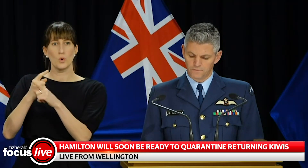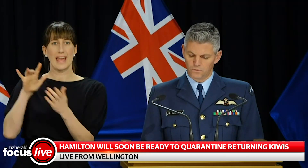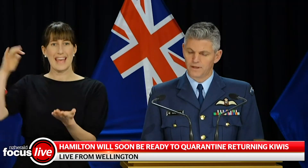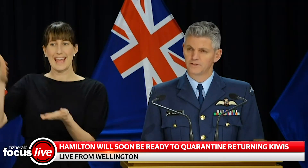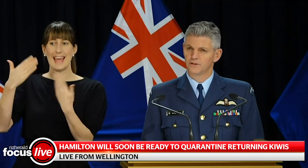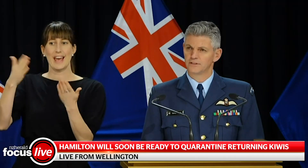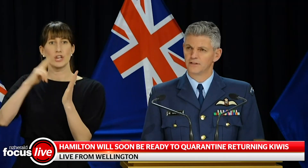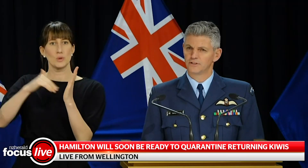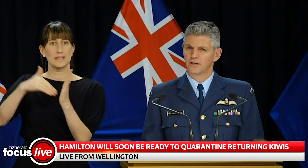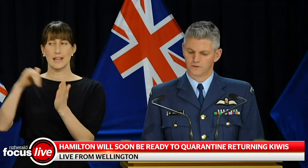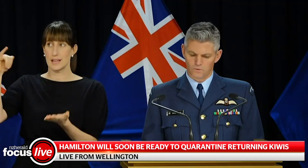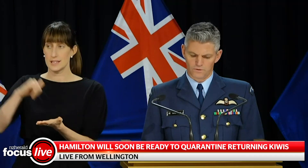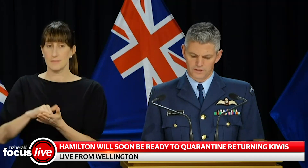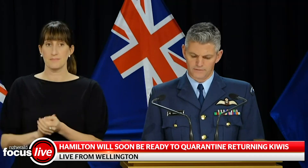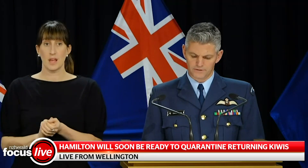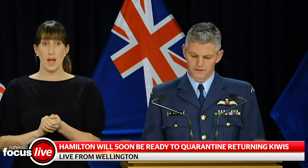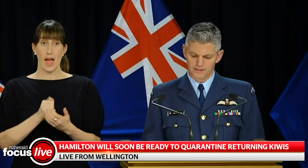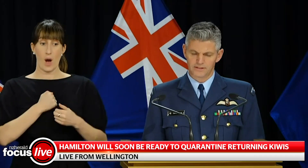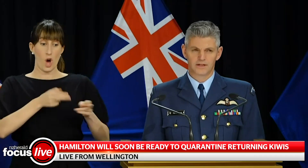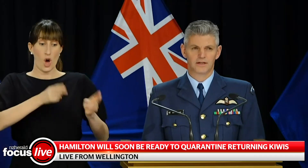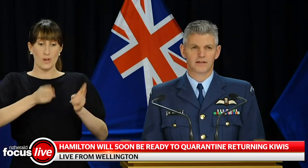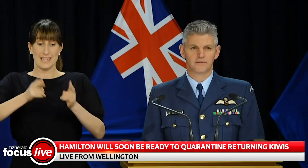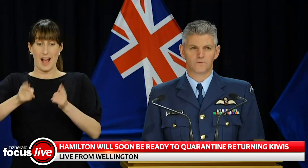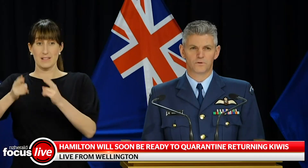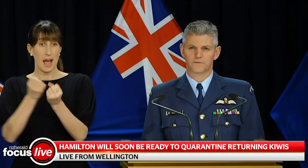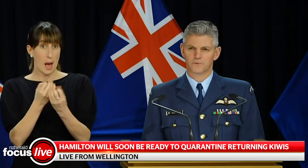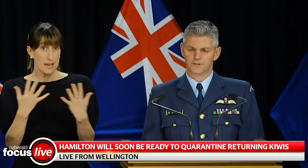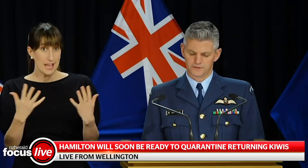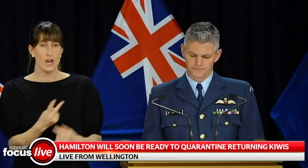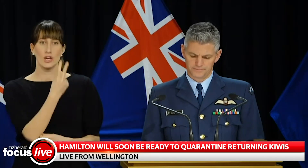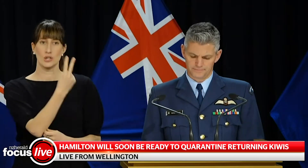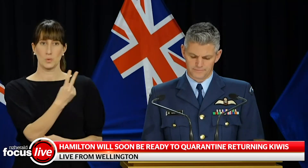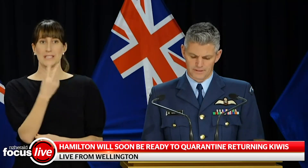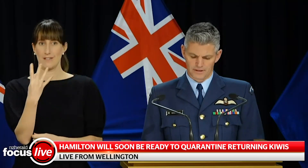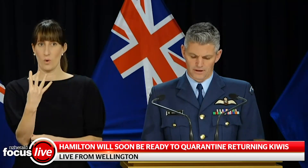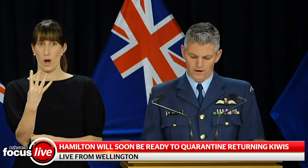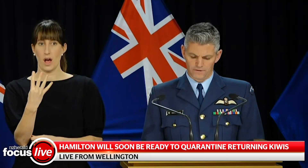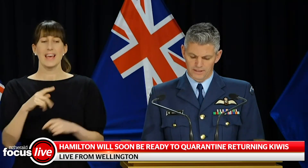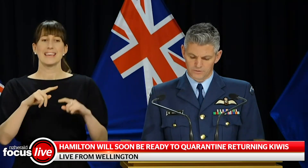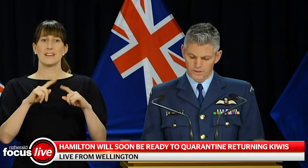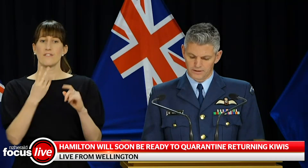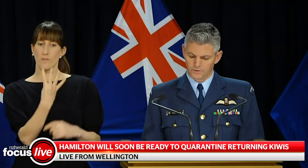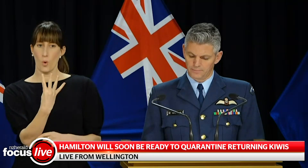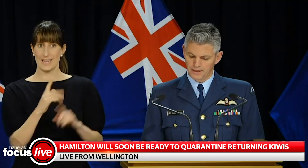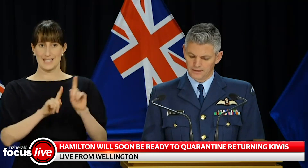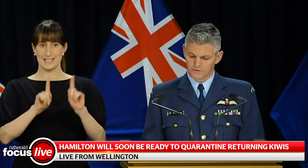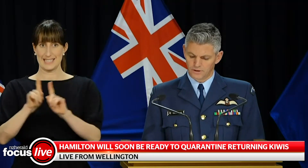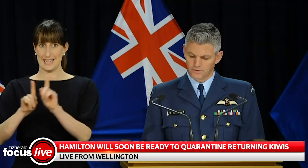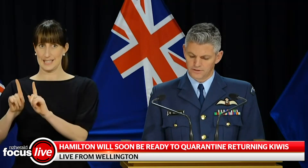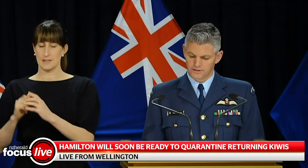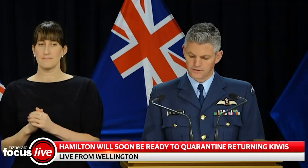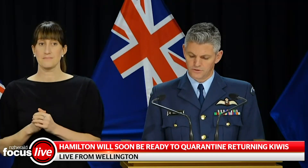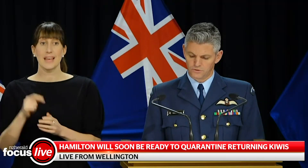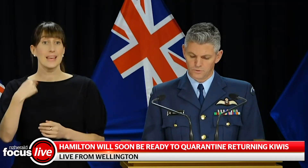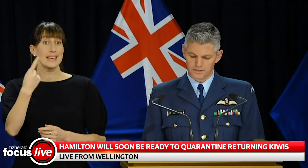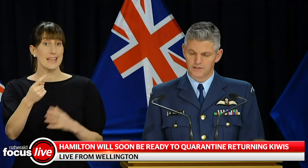of 24 managed isolation and quarantine facilities in 4 different regions. Over the next week, we are planning to